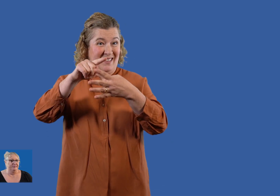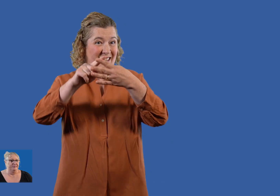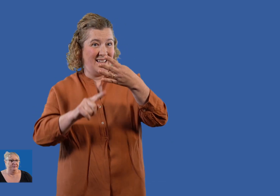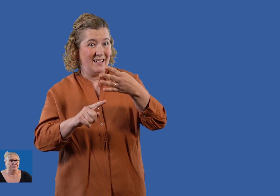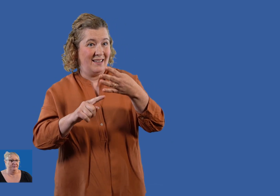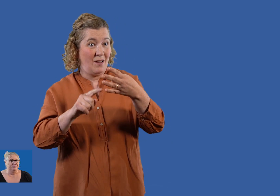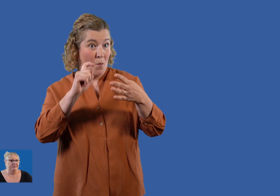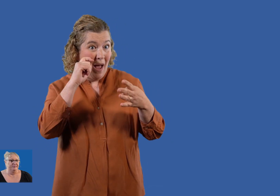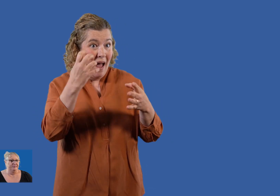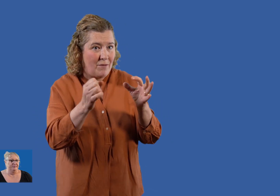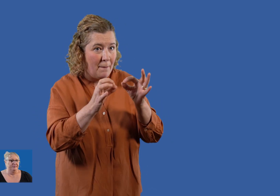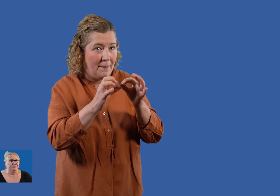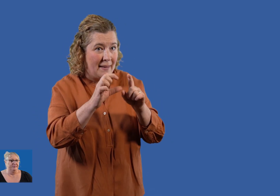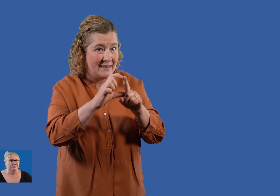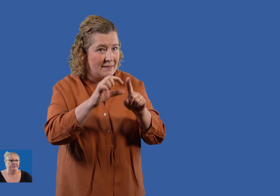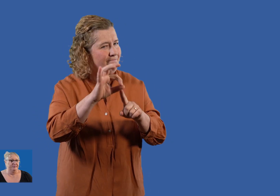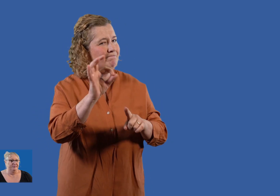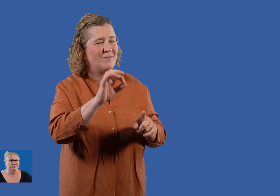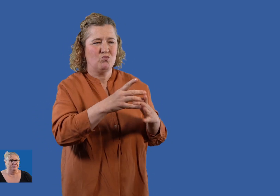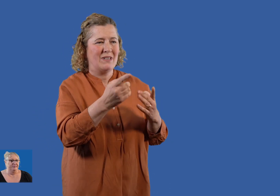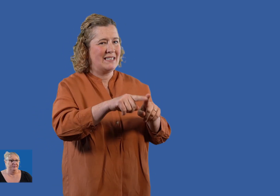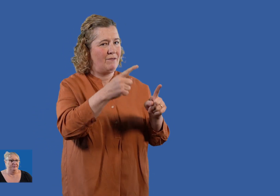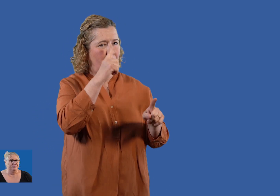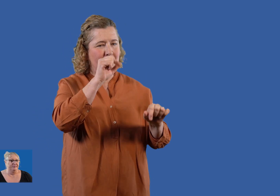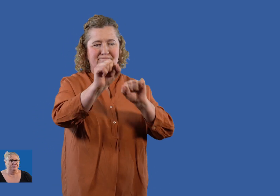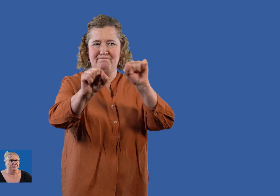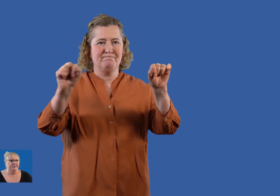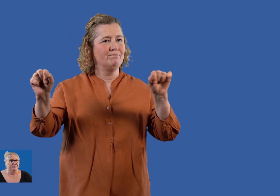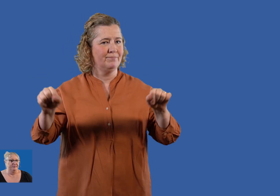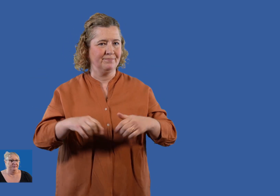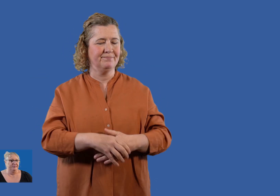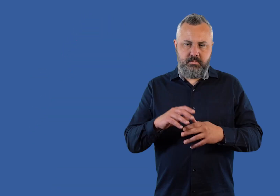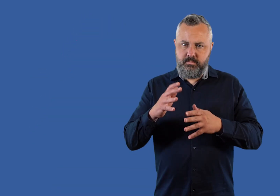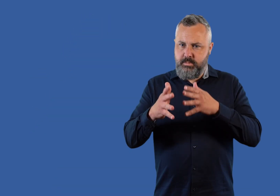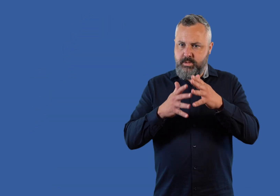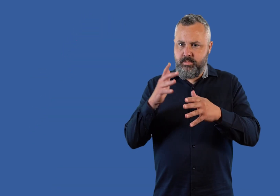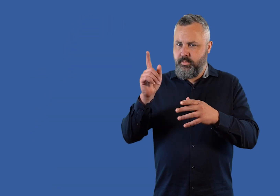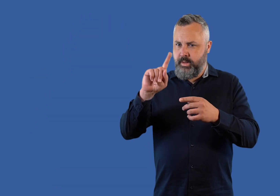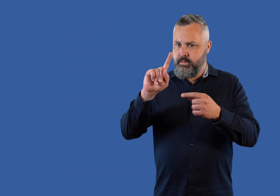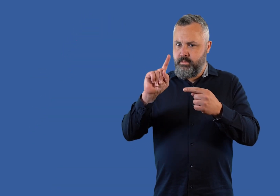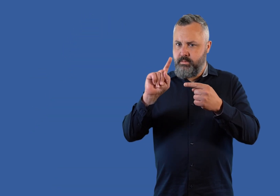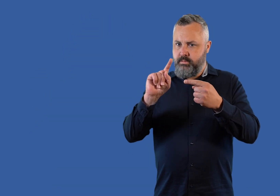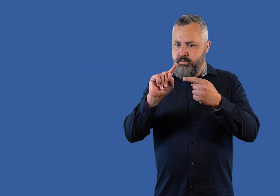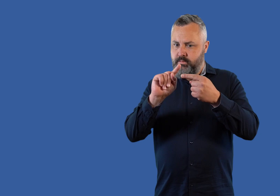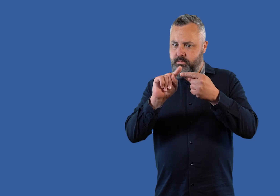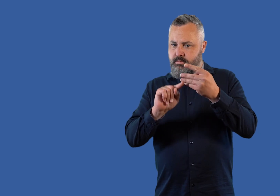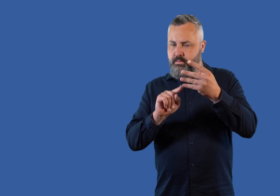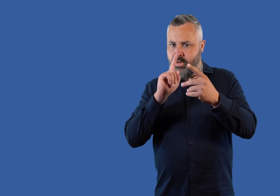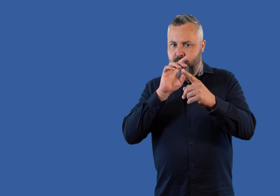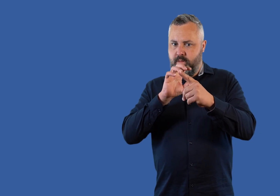of these things will develop BPD. It's different for everyone. So what would some of the signs be?